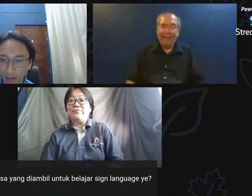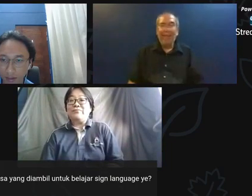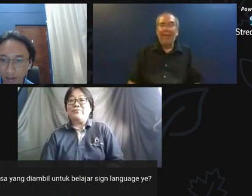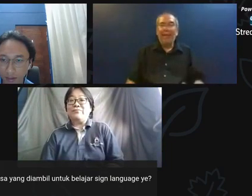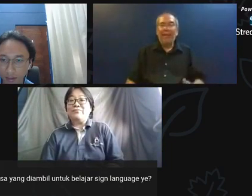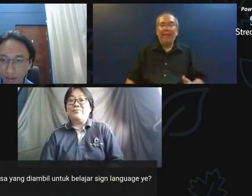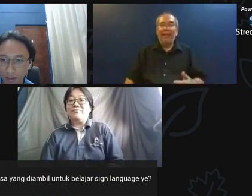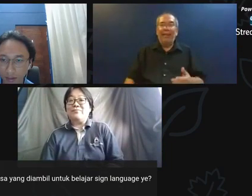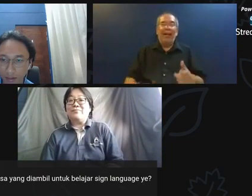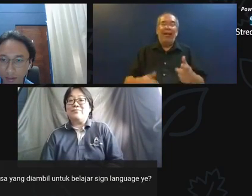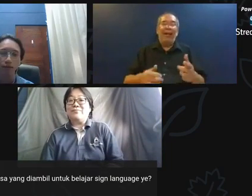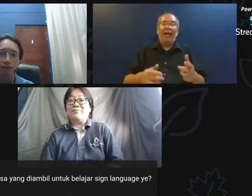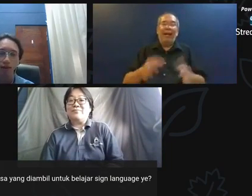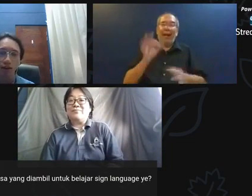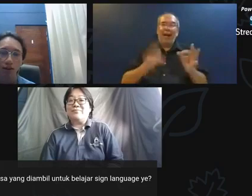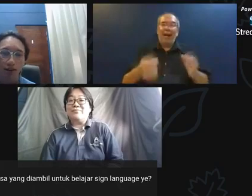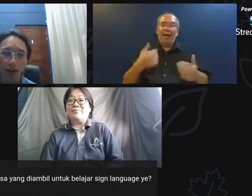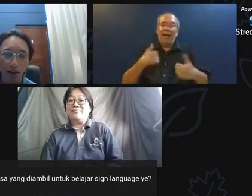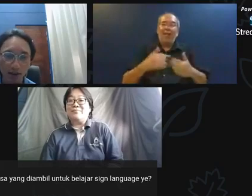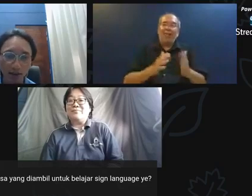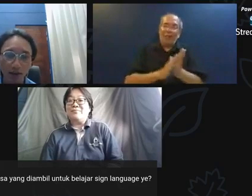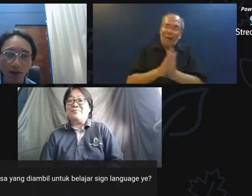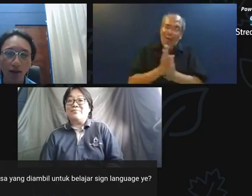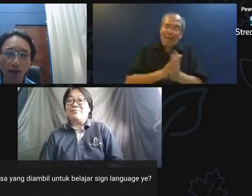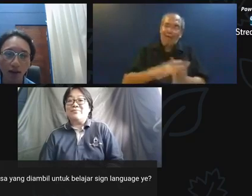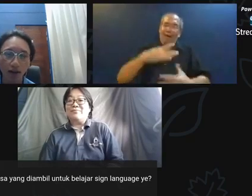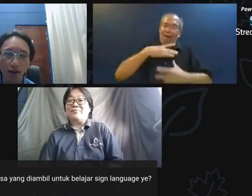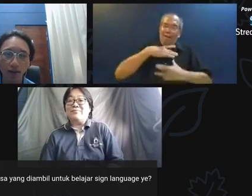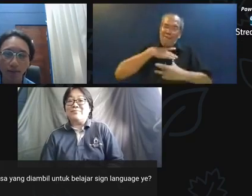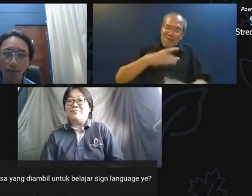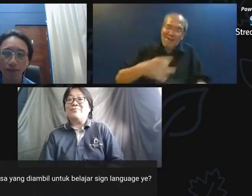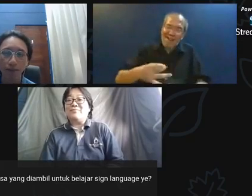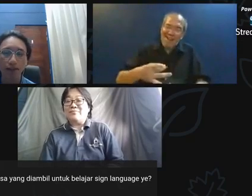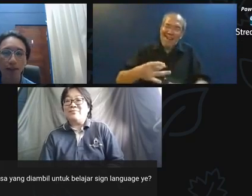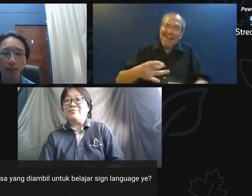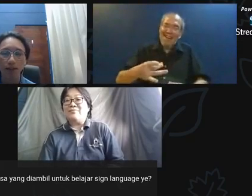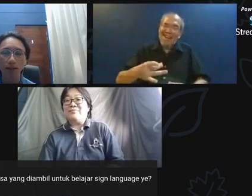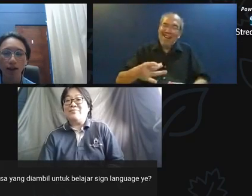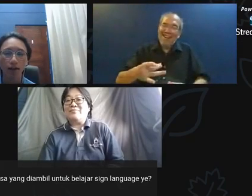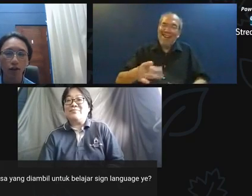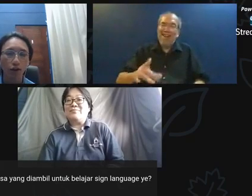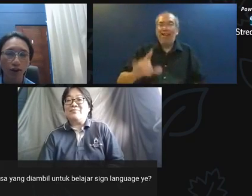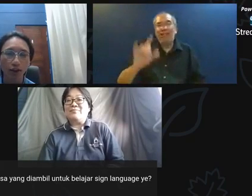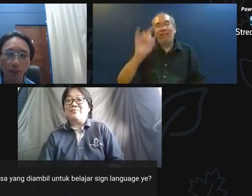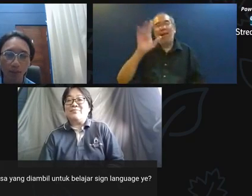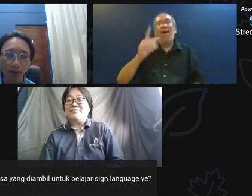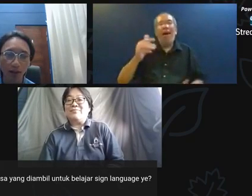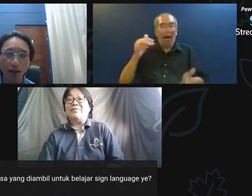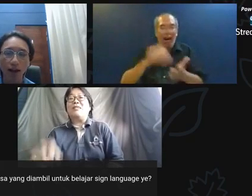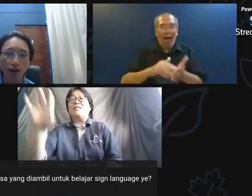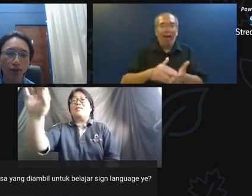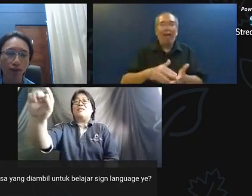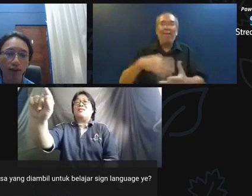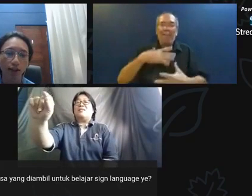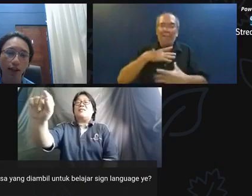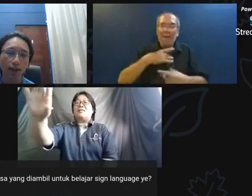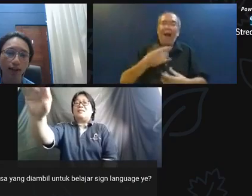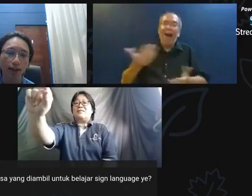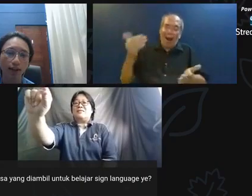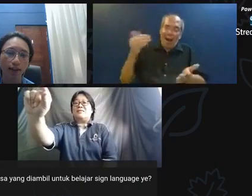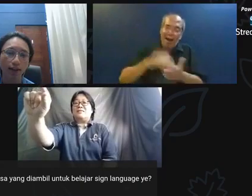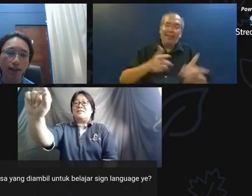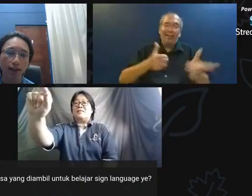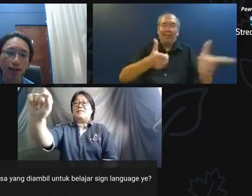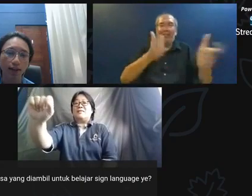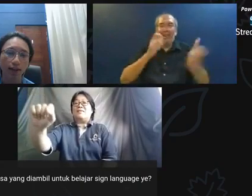okay. So there's one question. She asks, does that mean that non-hearing people has to learn